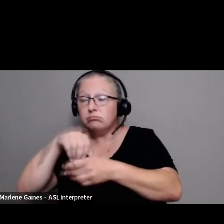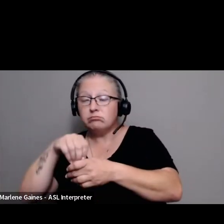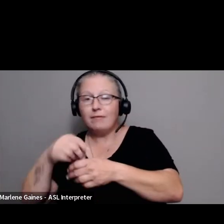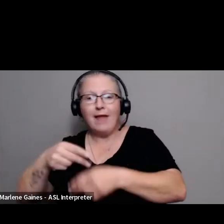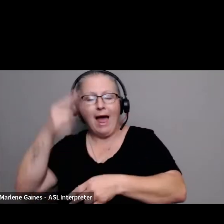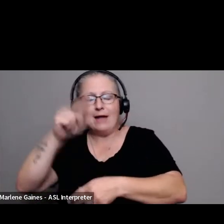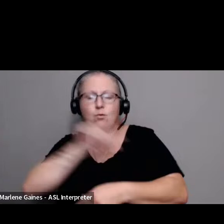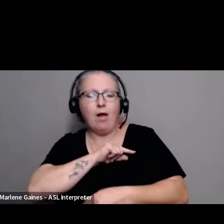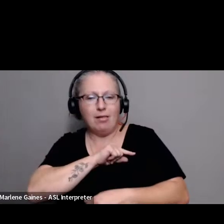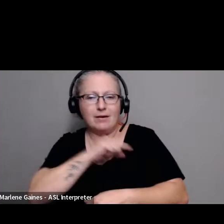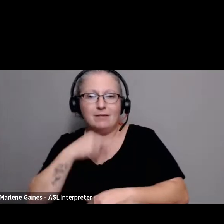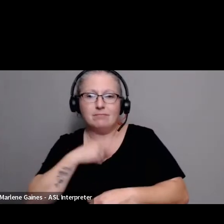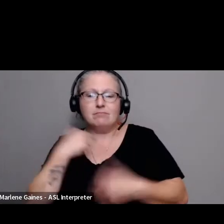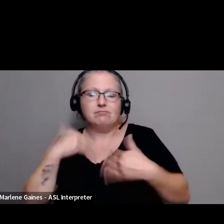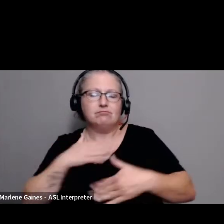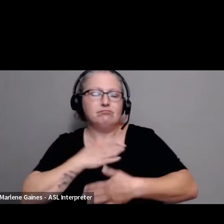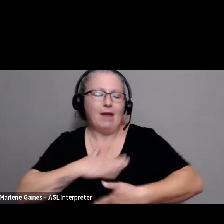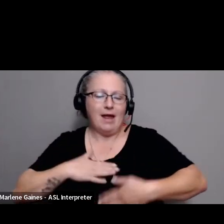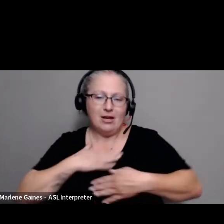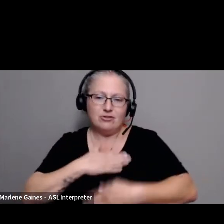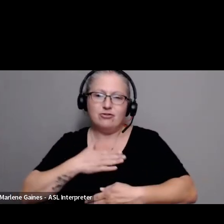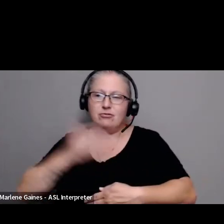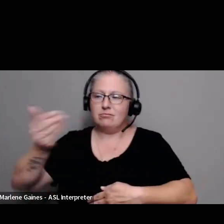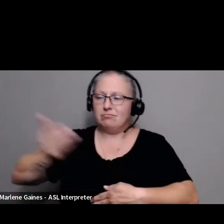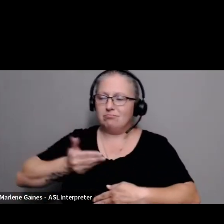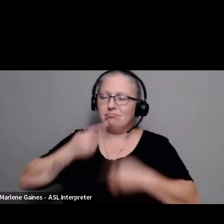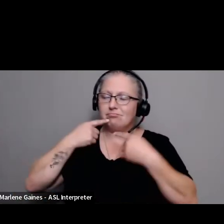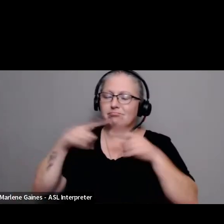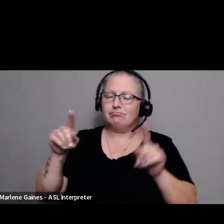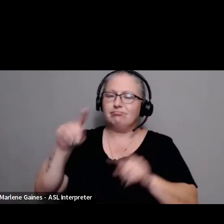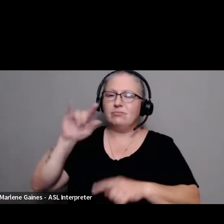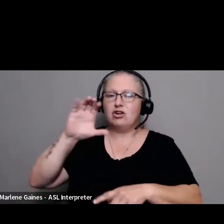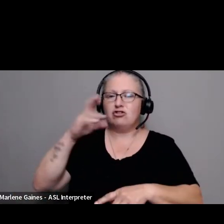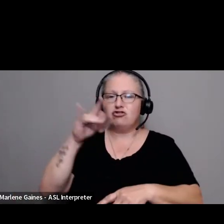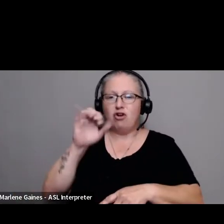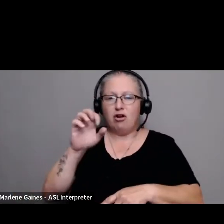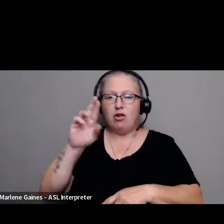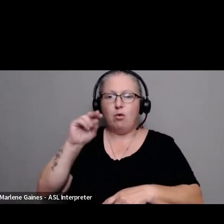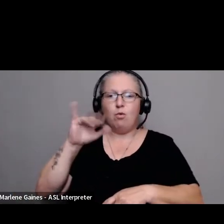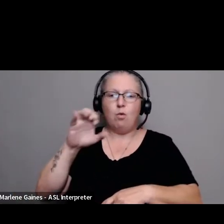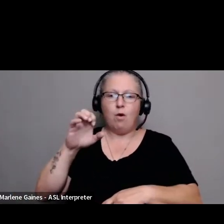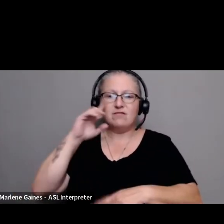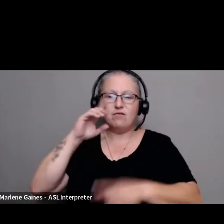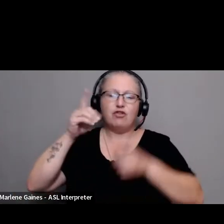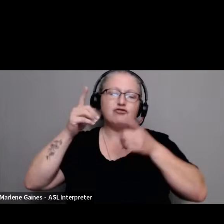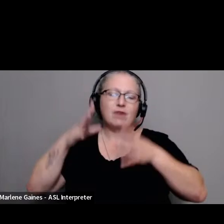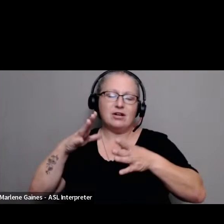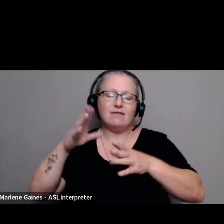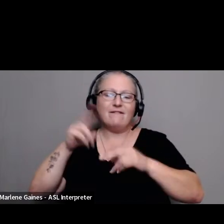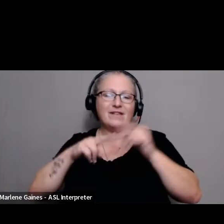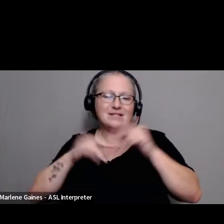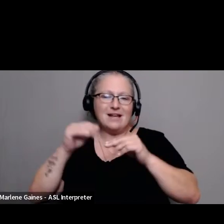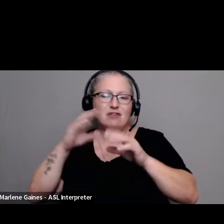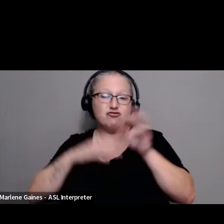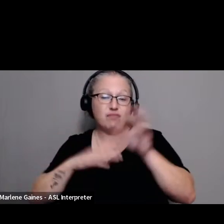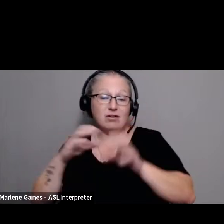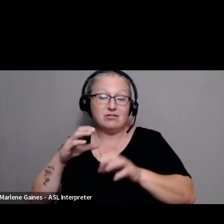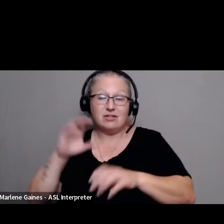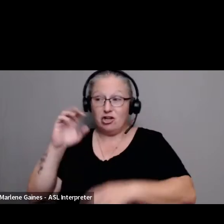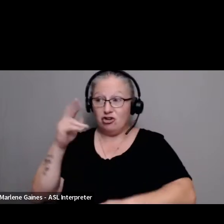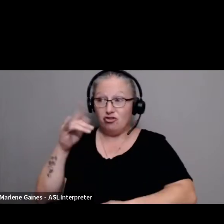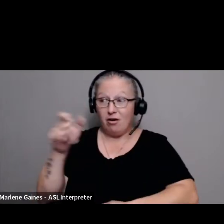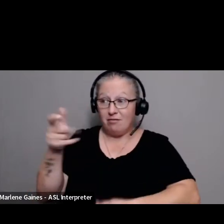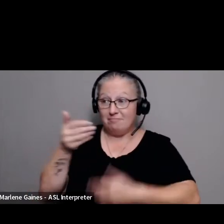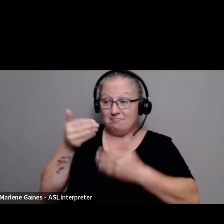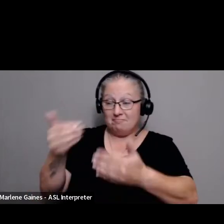my absolute pleasure to announce Charlie Royce as the Director of Facilities and Construction. So Charlie, if you want to introduce